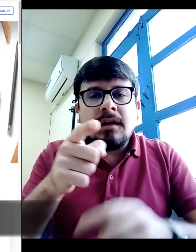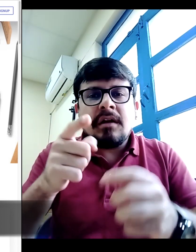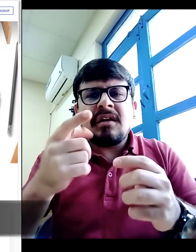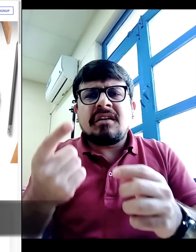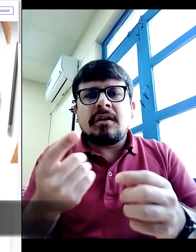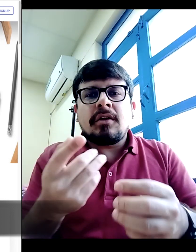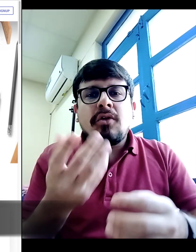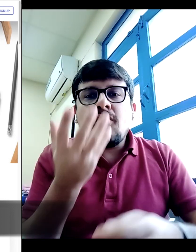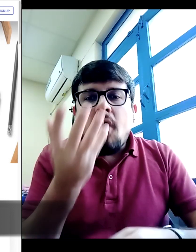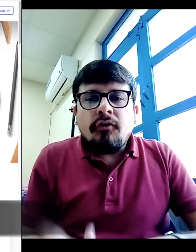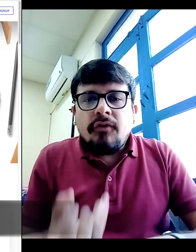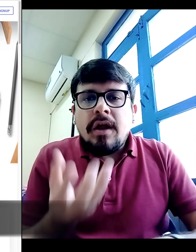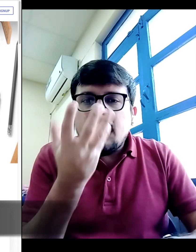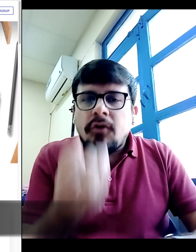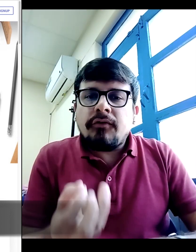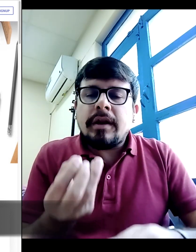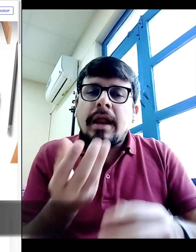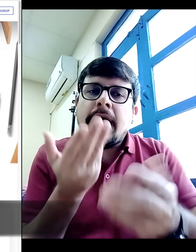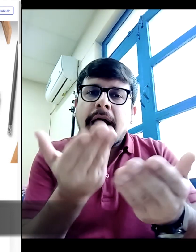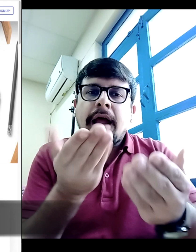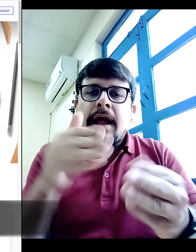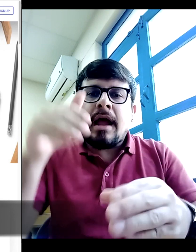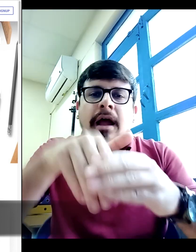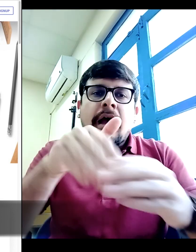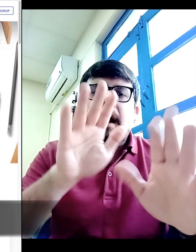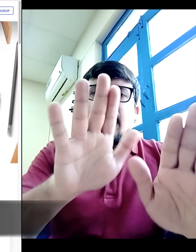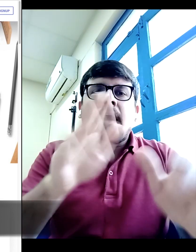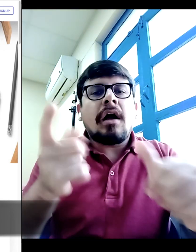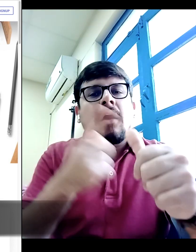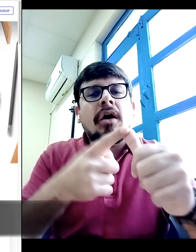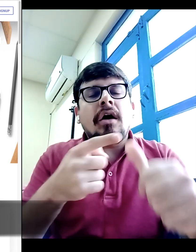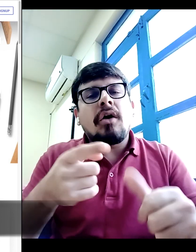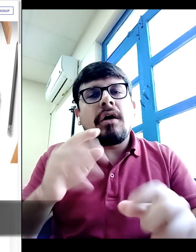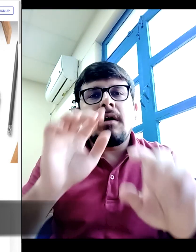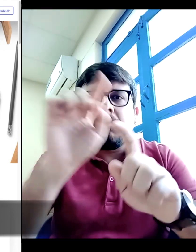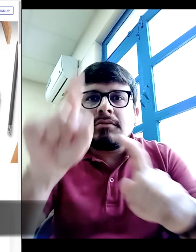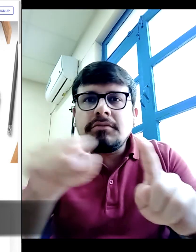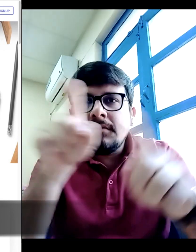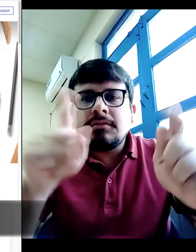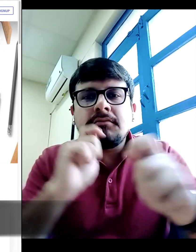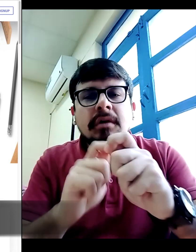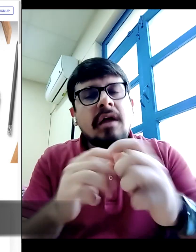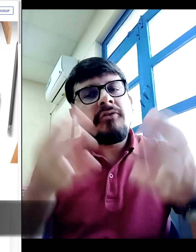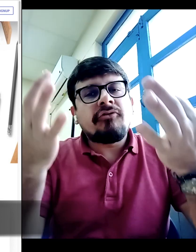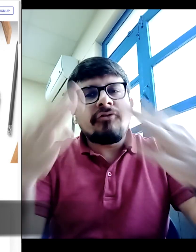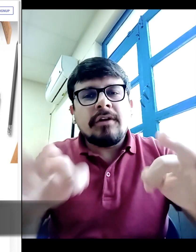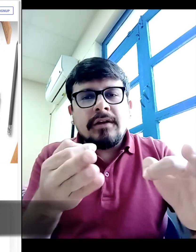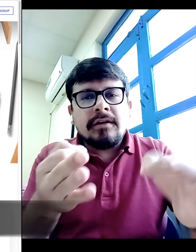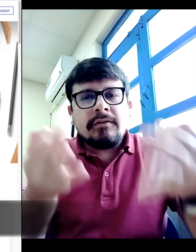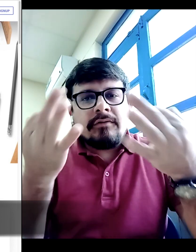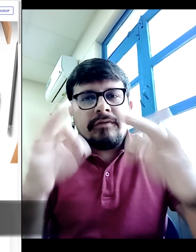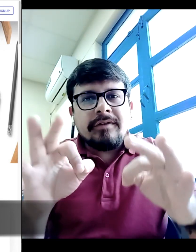anything. This is free, so you can play with different logo designs